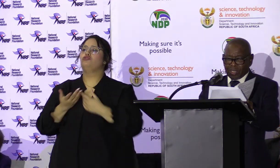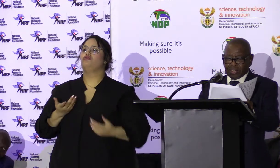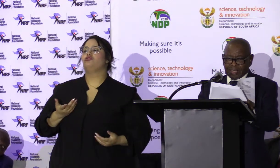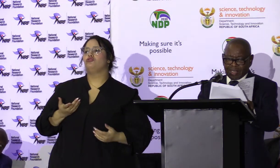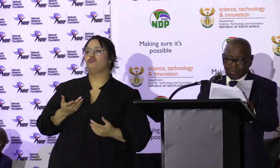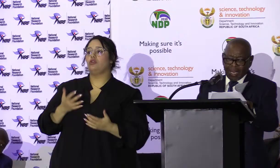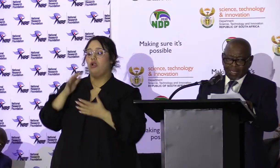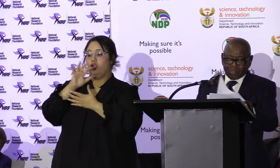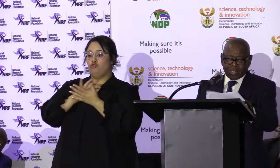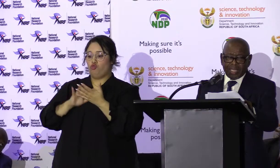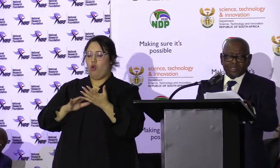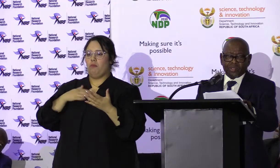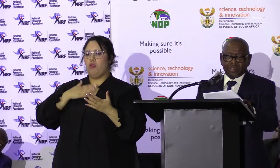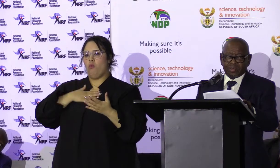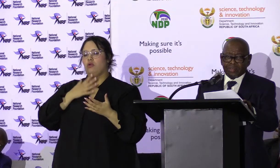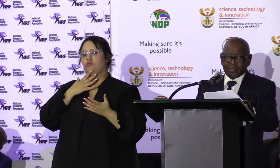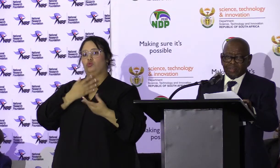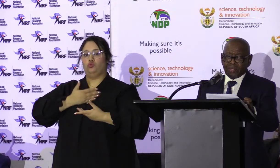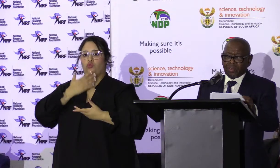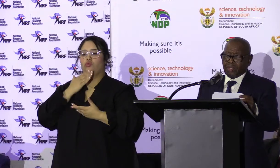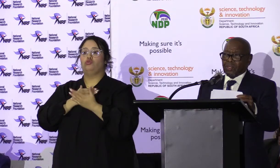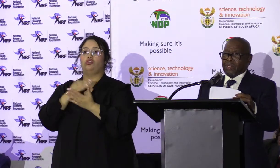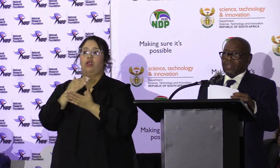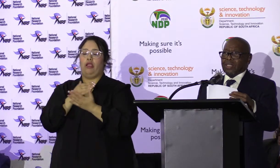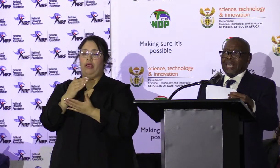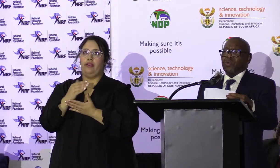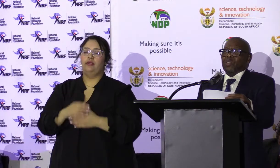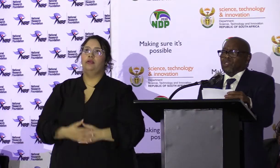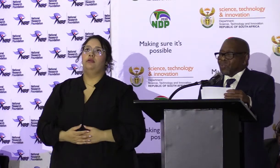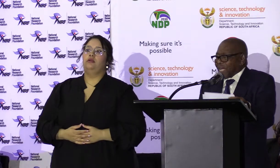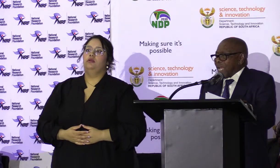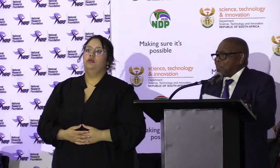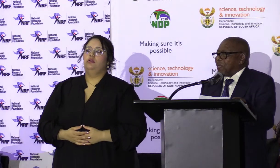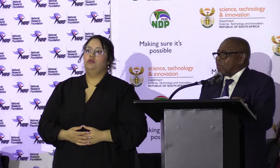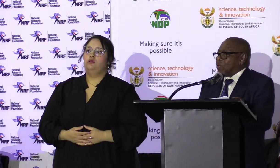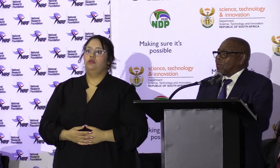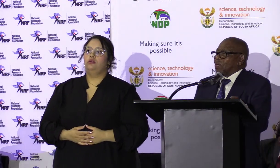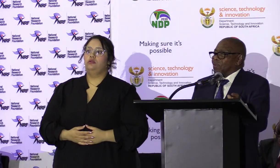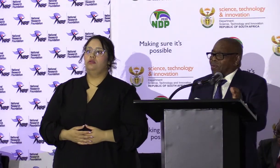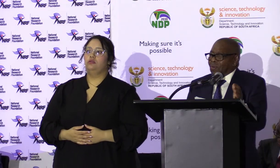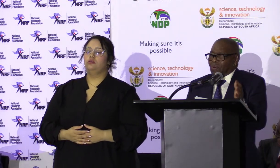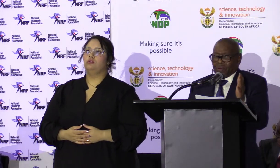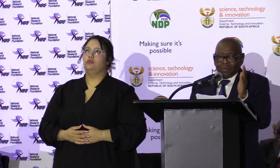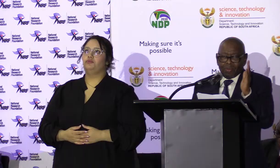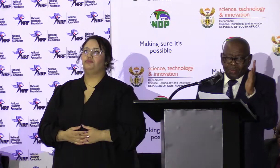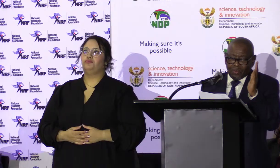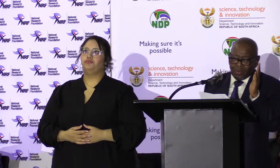That's the story that I would like to touch on. There would today be no